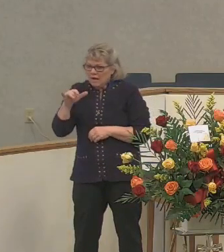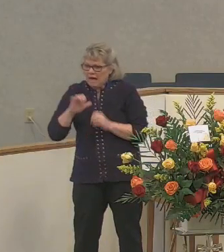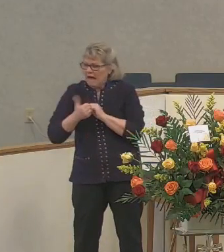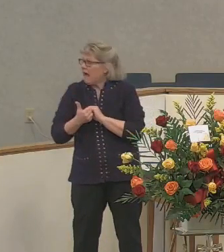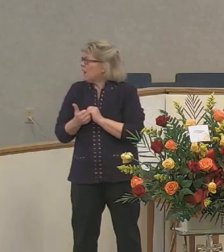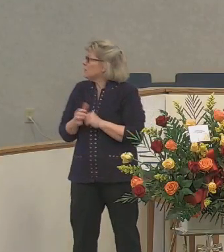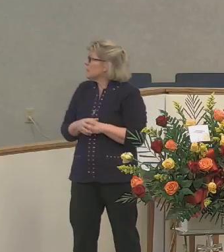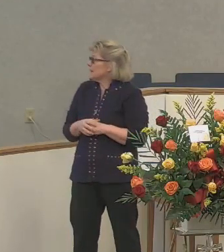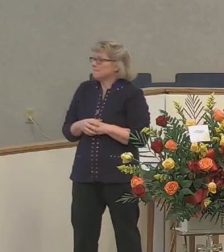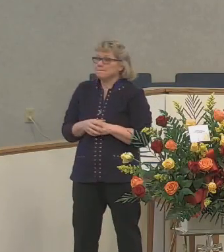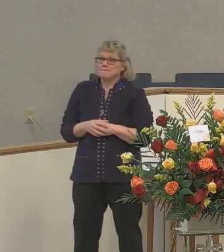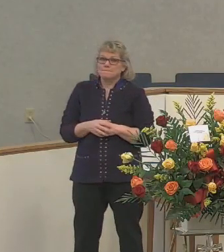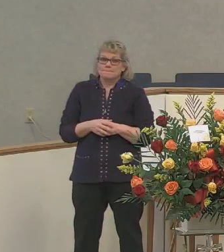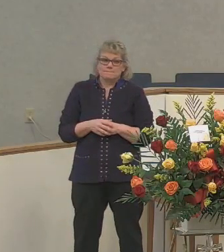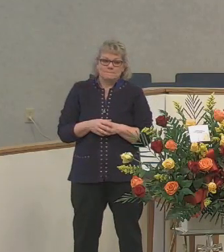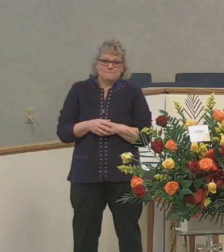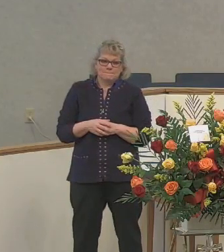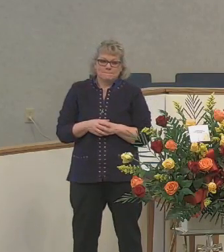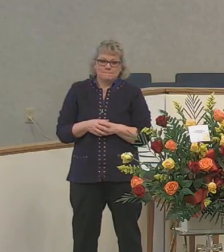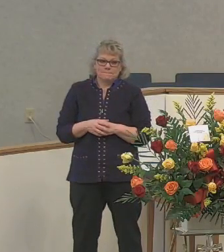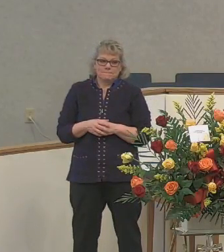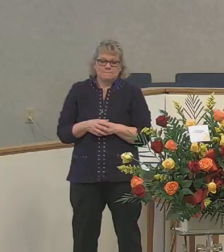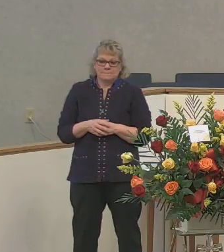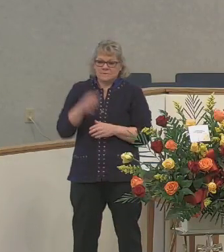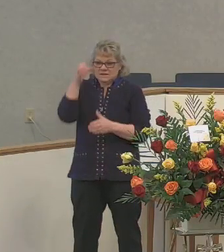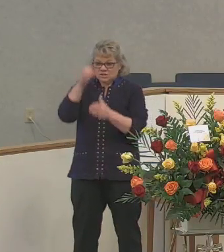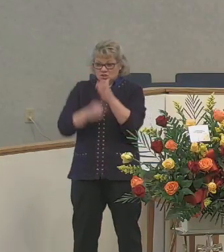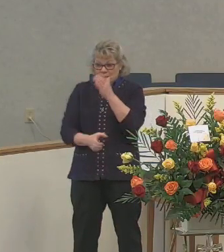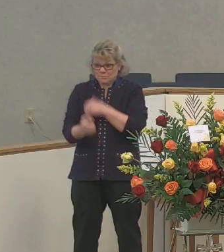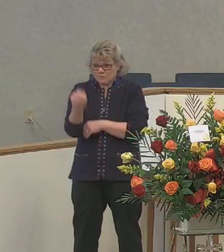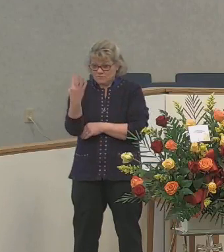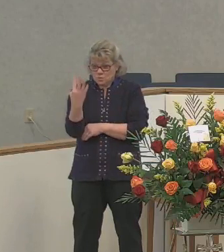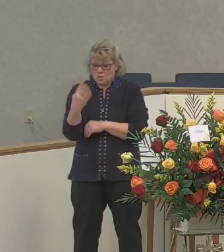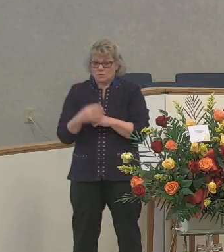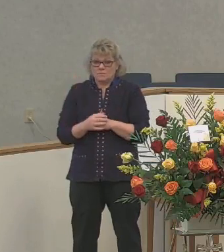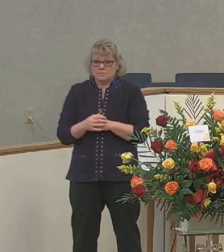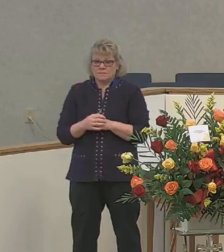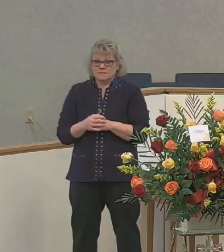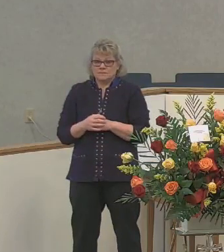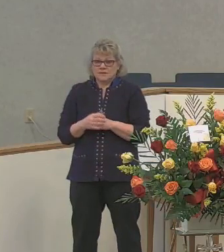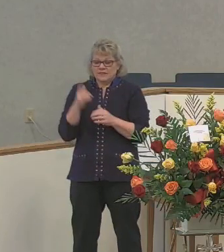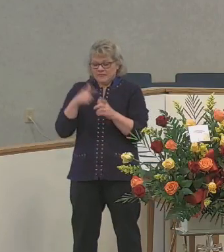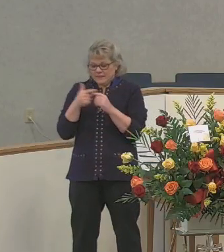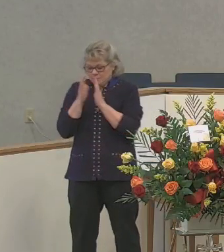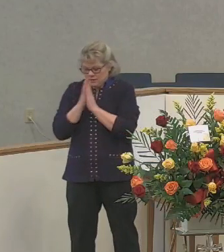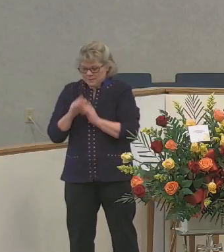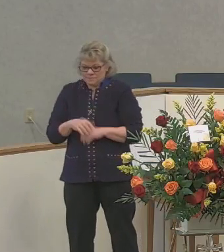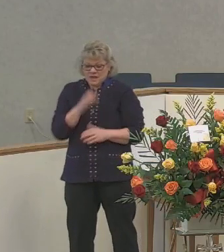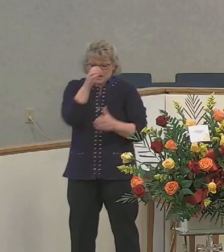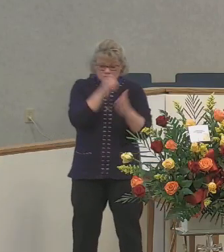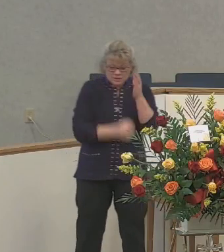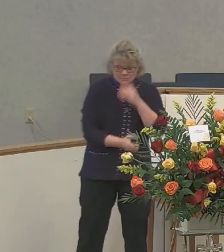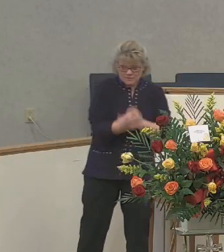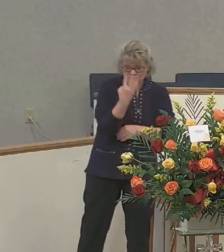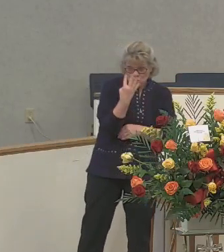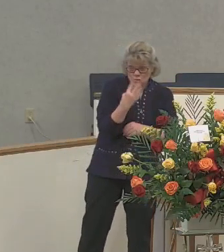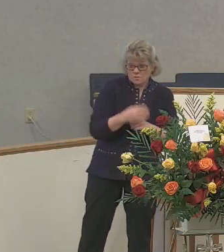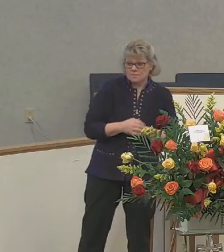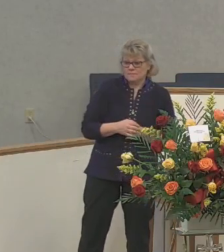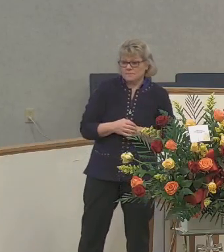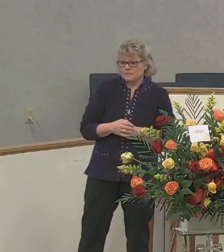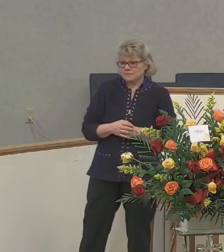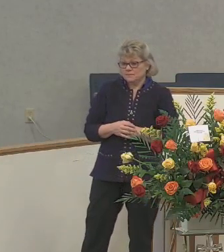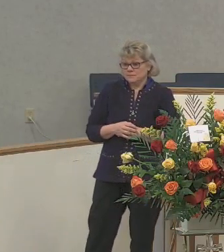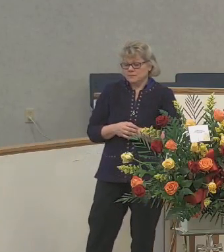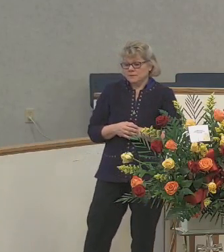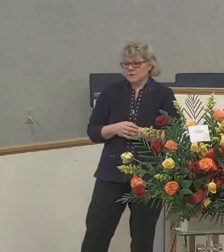Brother Marion did. Look at chapter 4, and then we'll have a word of prayer. Chapter 4, he says